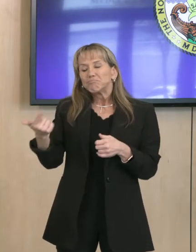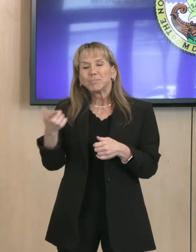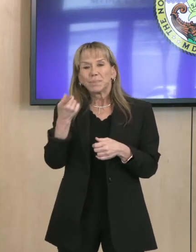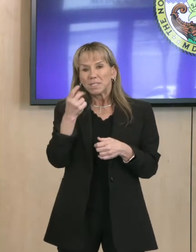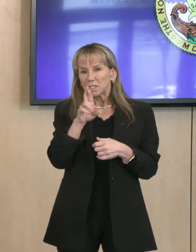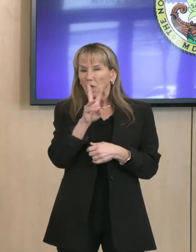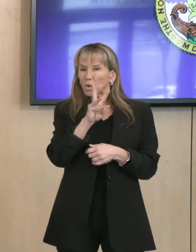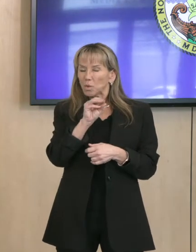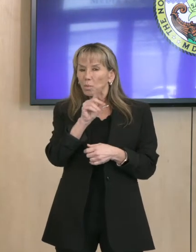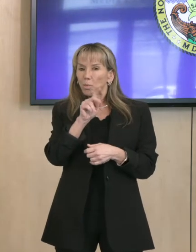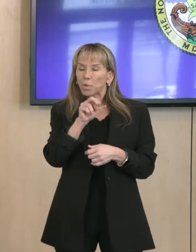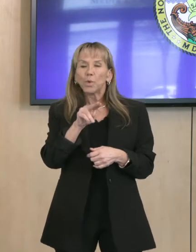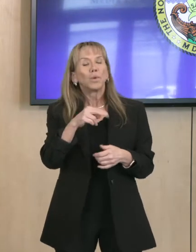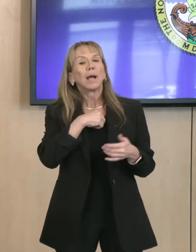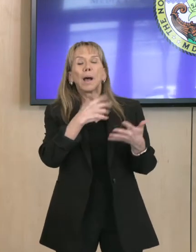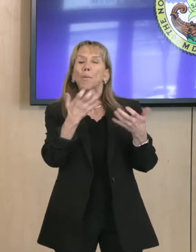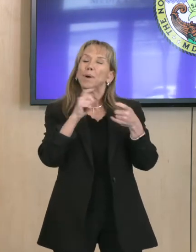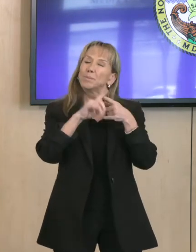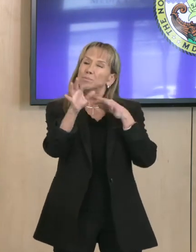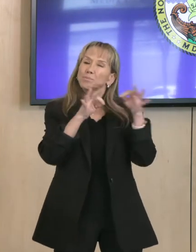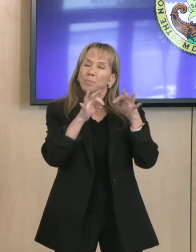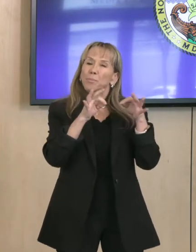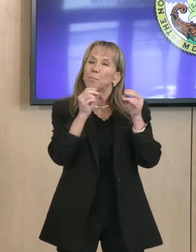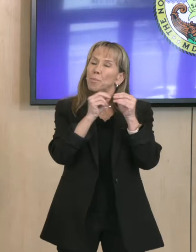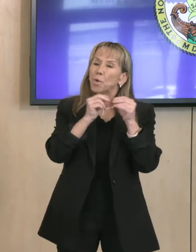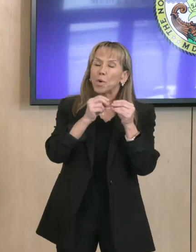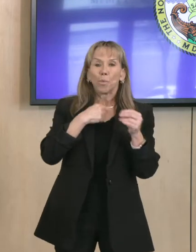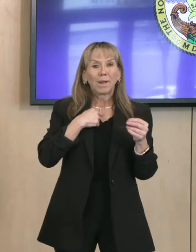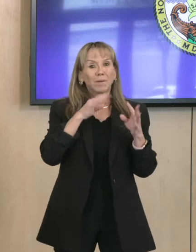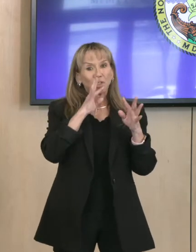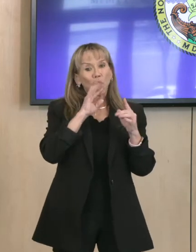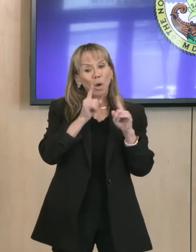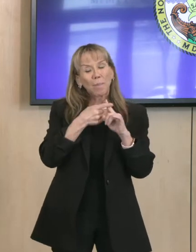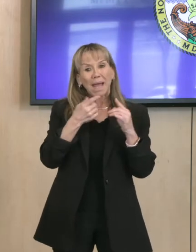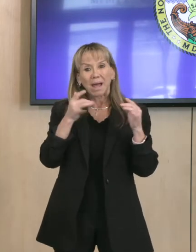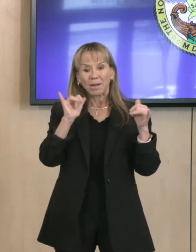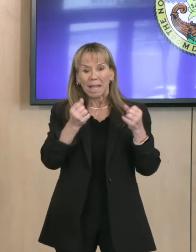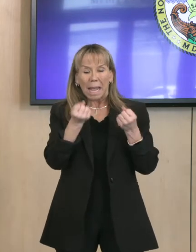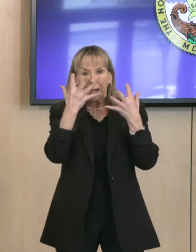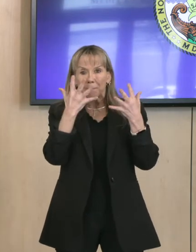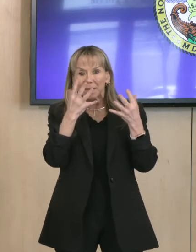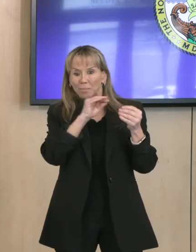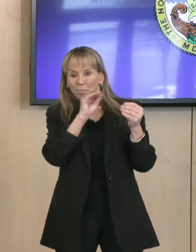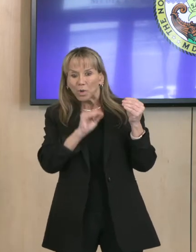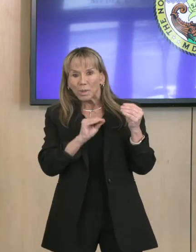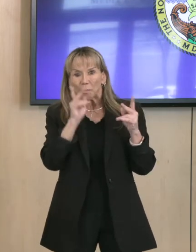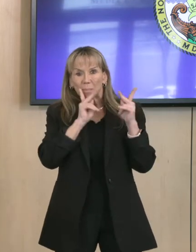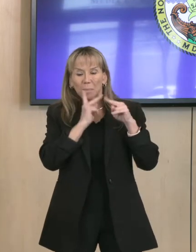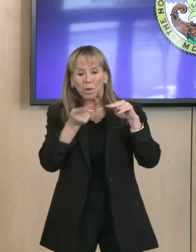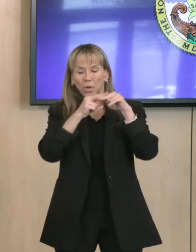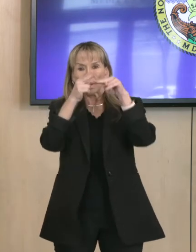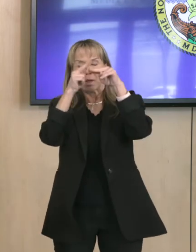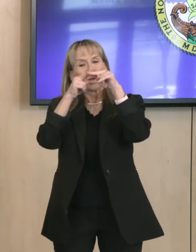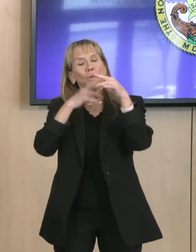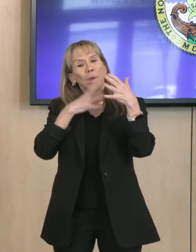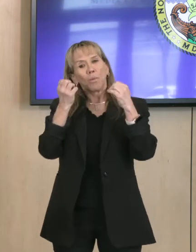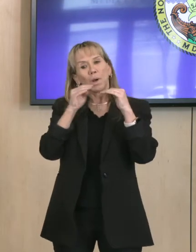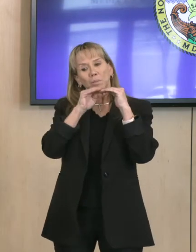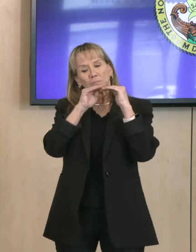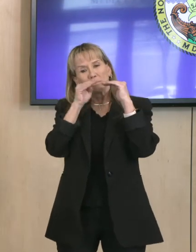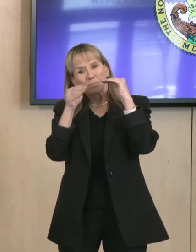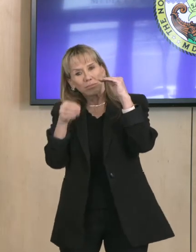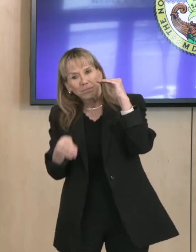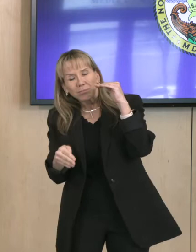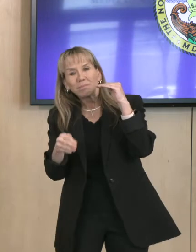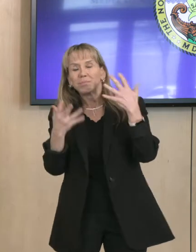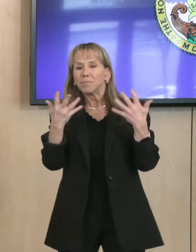talking about efforts designed to raise the bar. We talk a lot about flattening the curve, and that's what each and every San Diegan is doing to slow the rate of transmission in